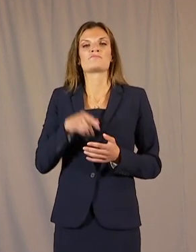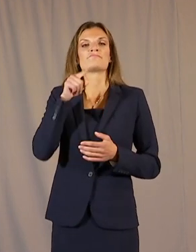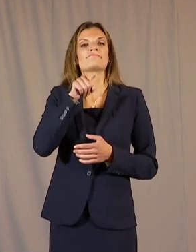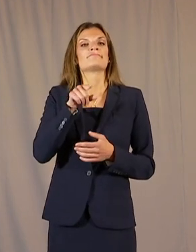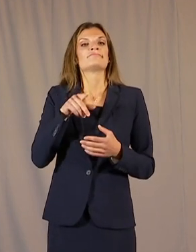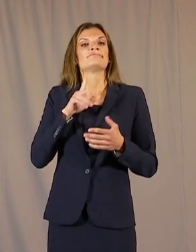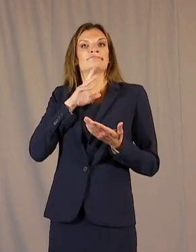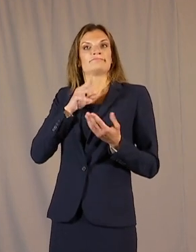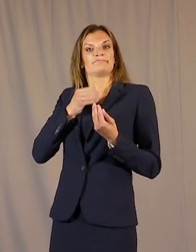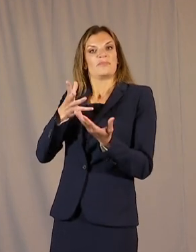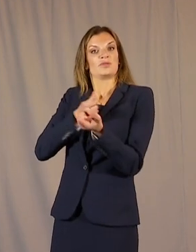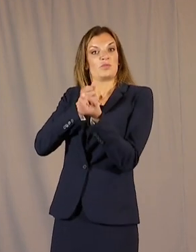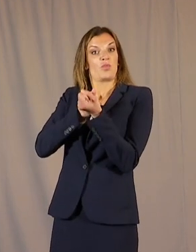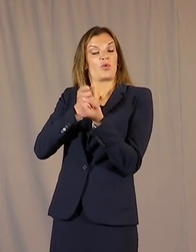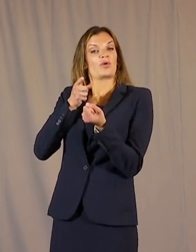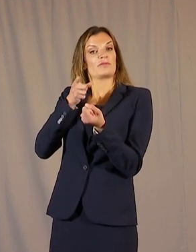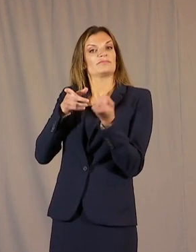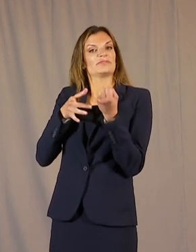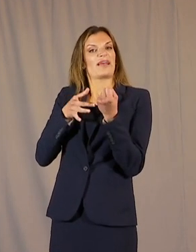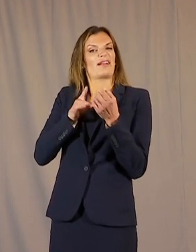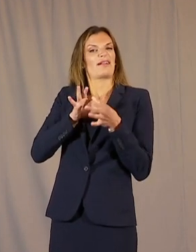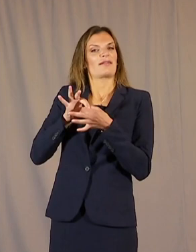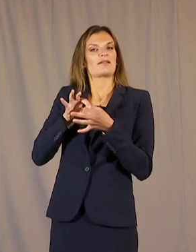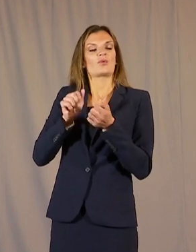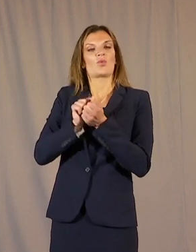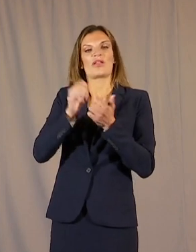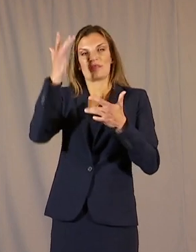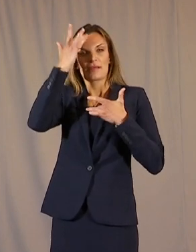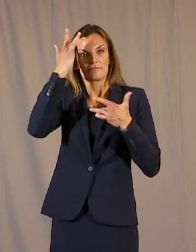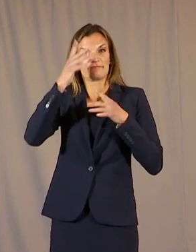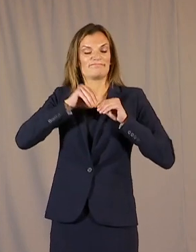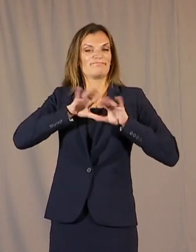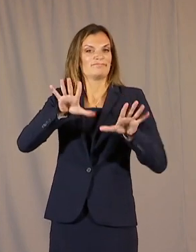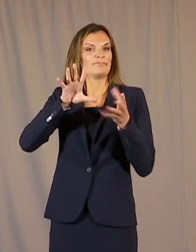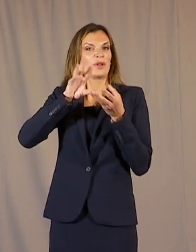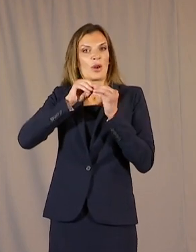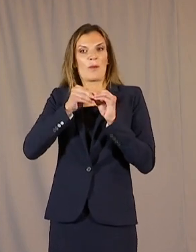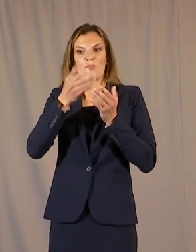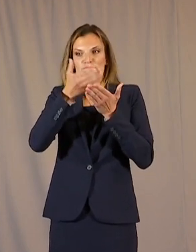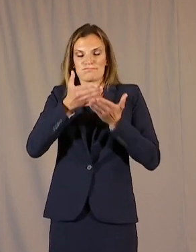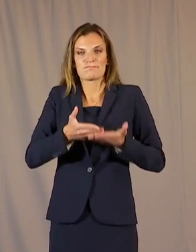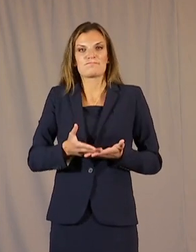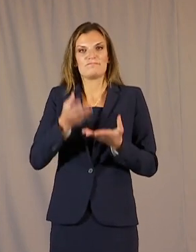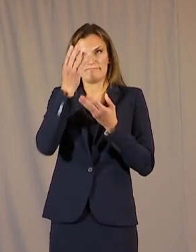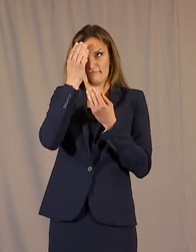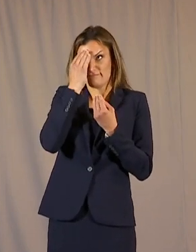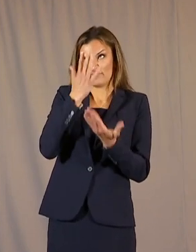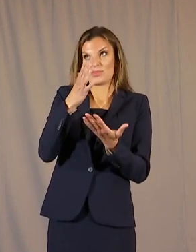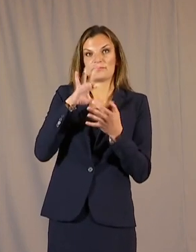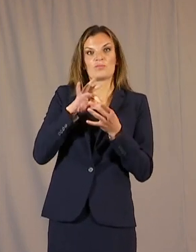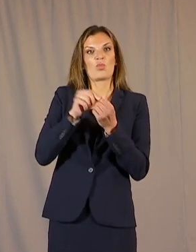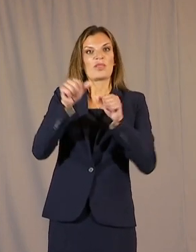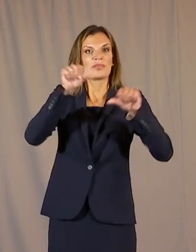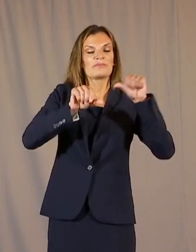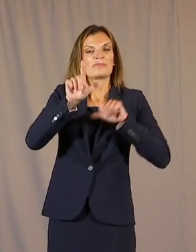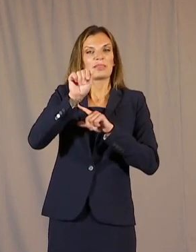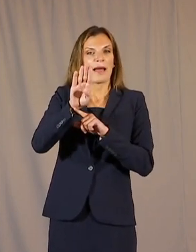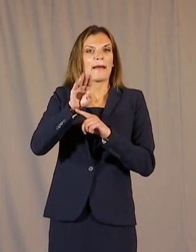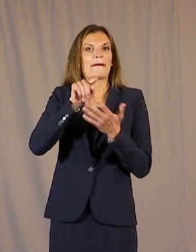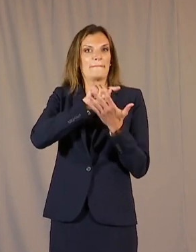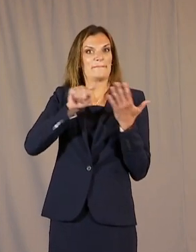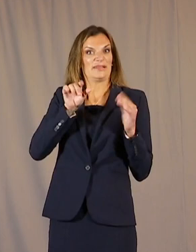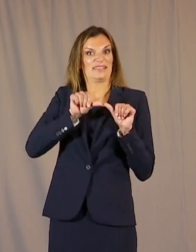to MDHHS on epidemiology and laboratory science in responding to